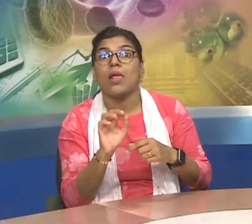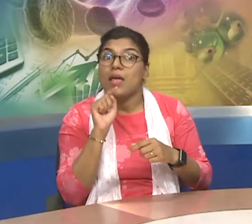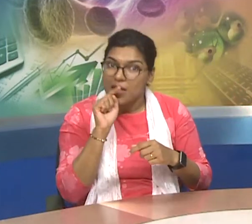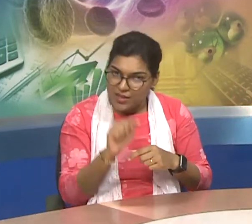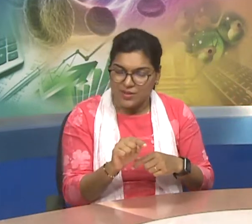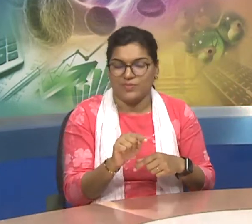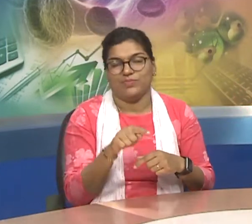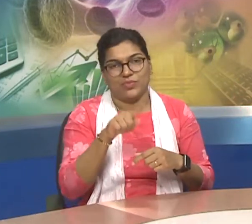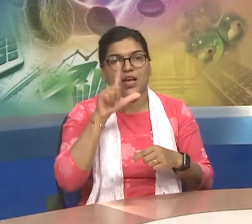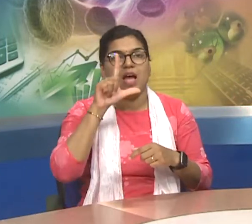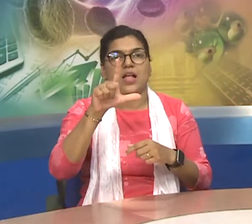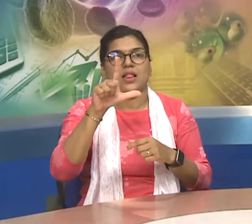And it makes the work